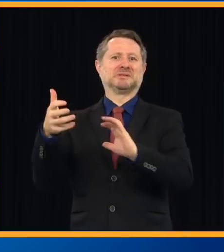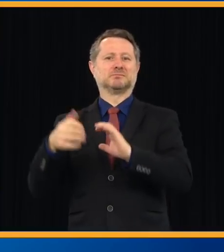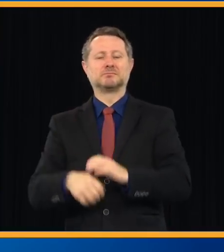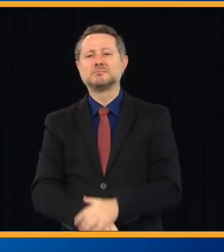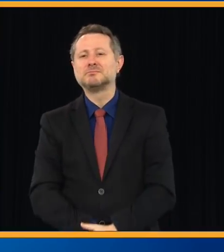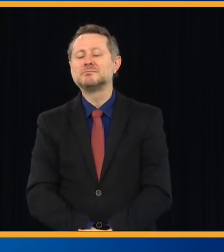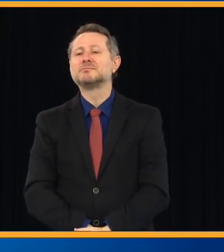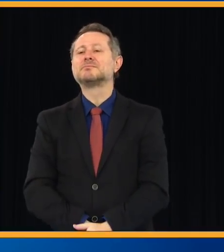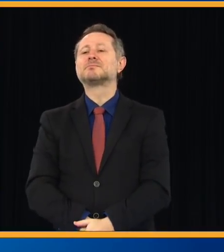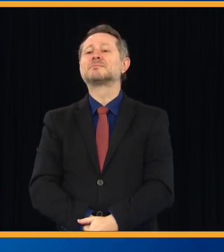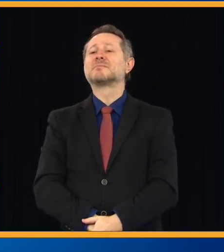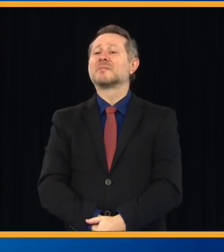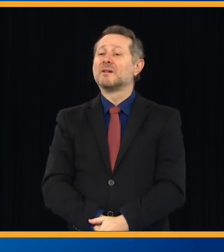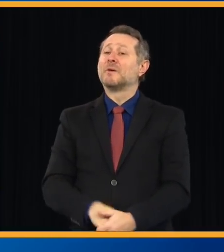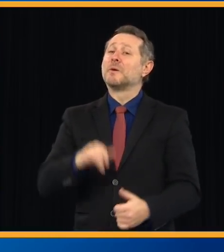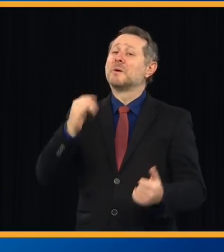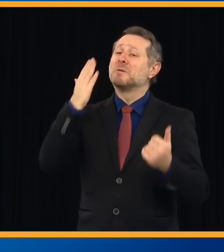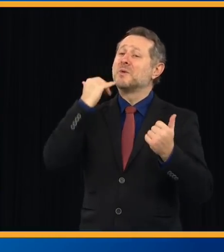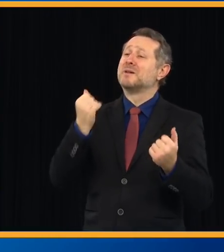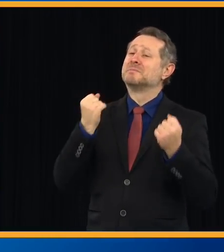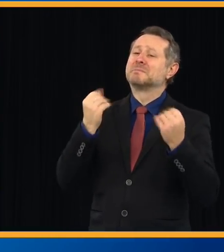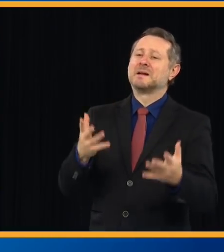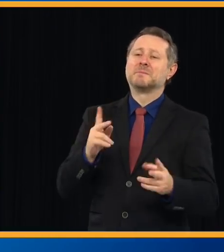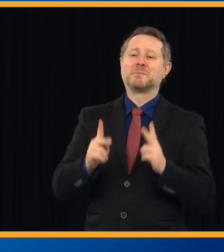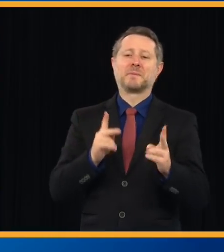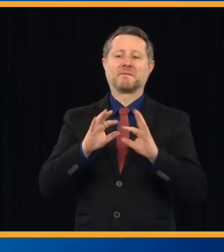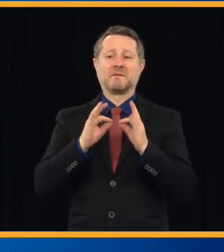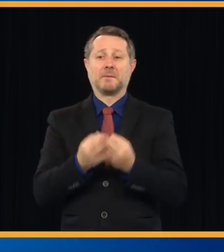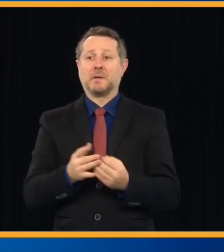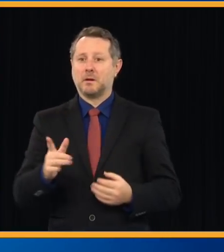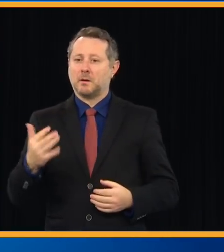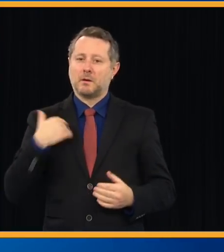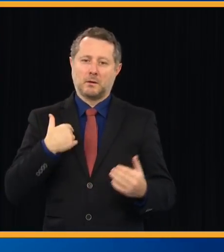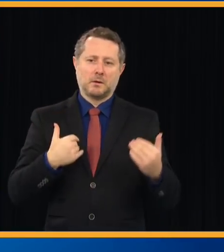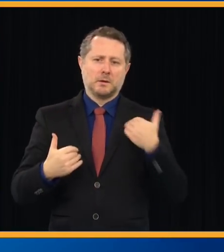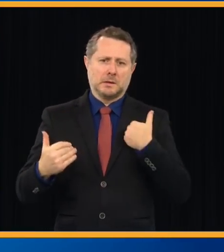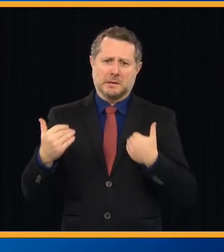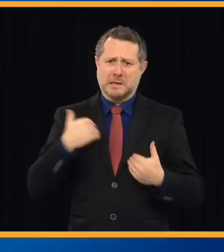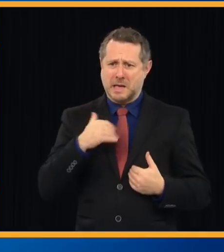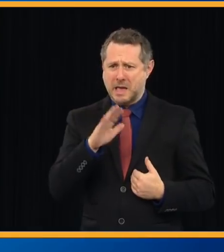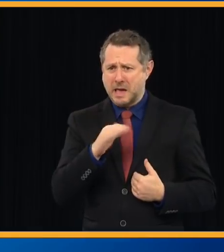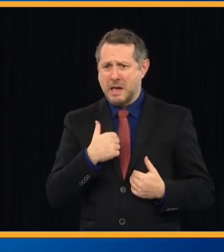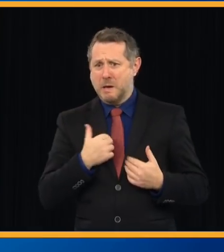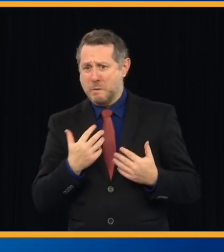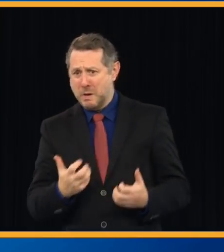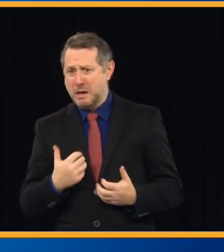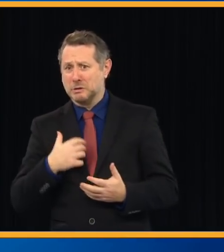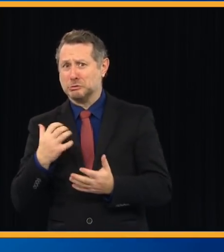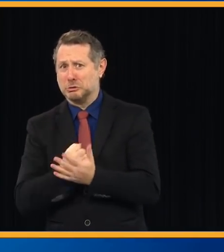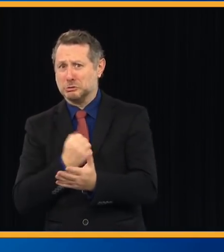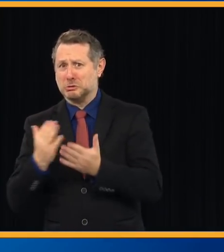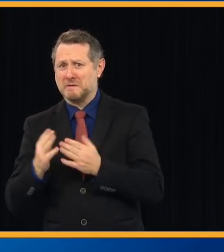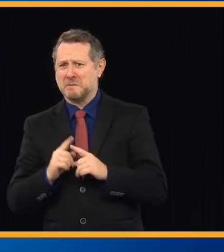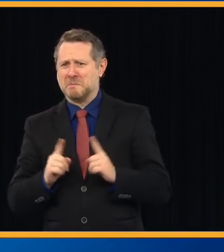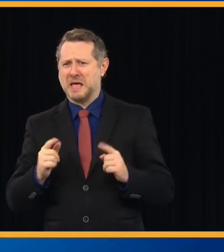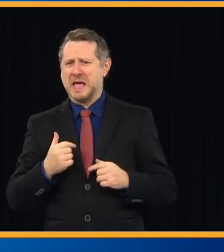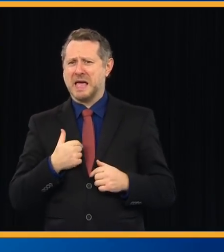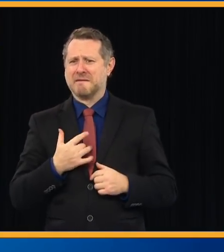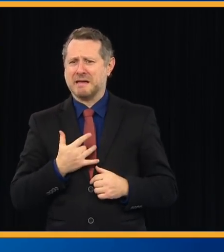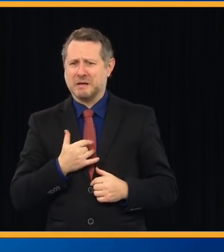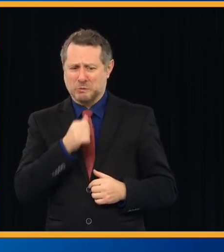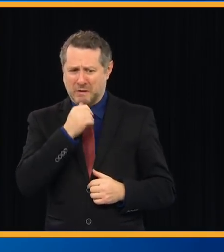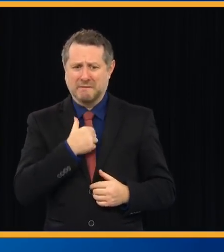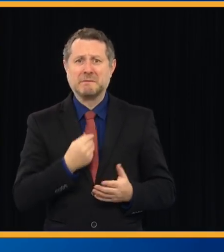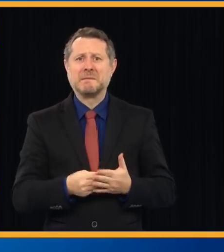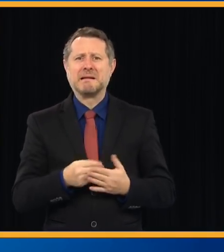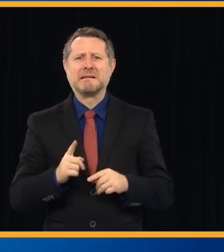too many people, too many families have said to me, well, you know, I would go for services, but I don't want to pay the